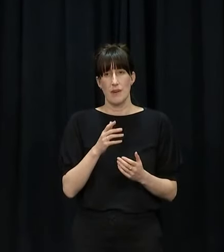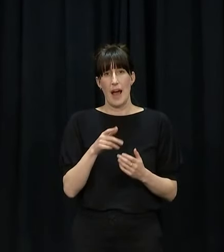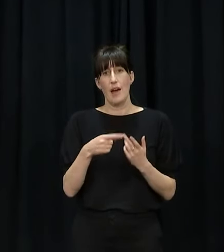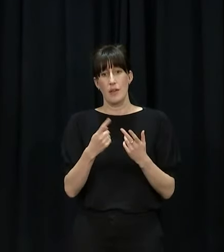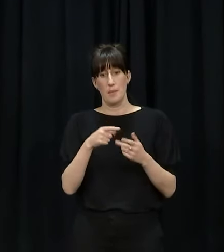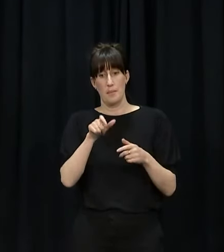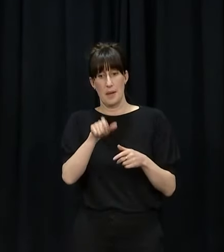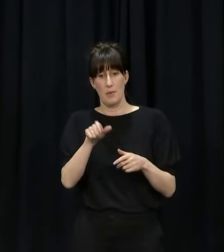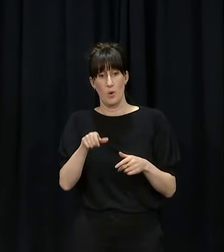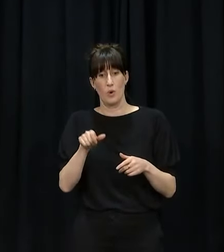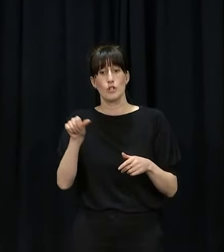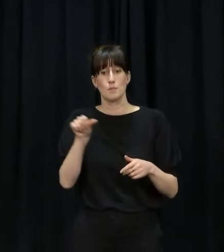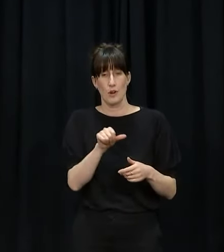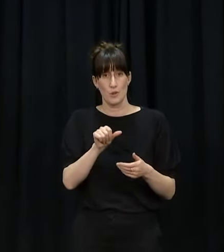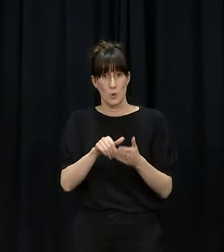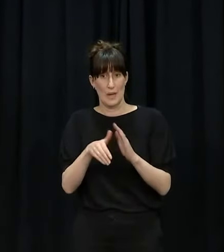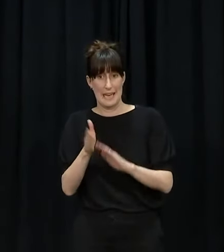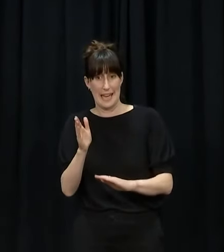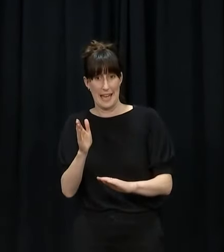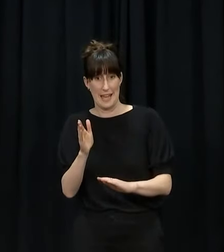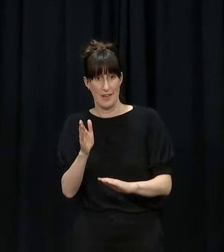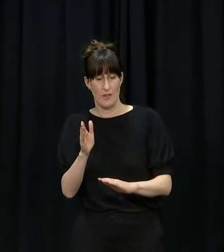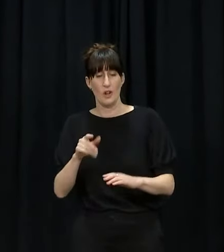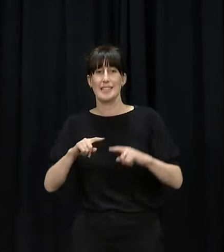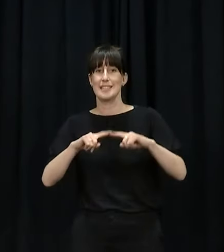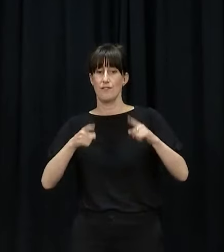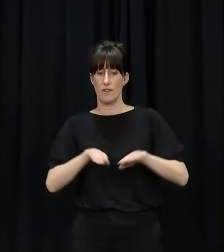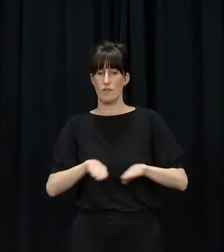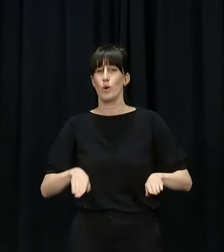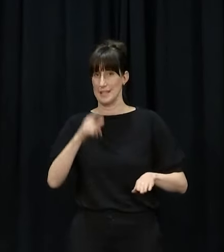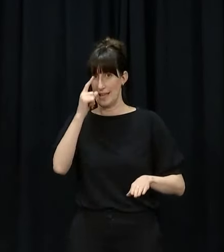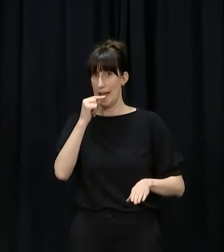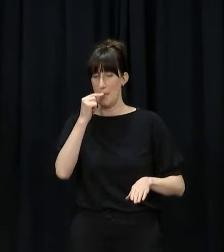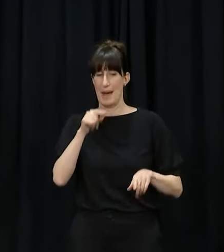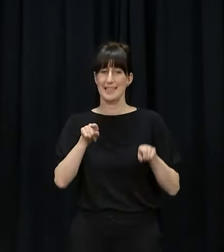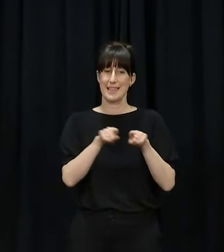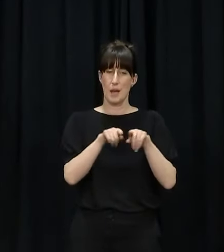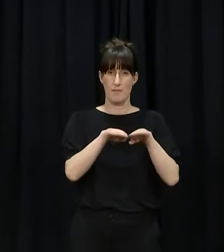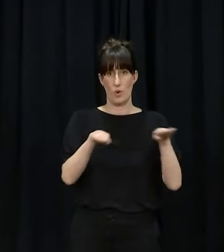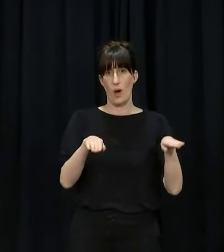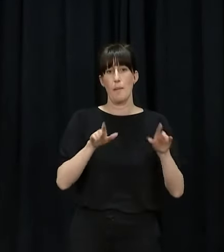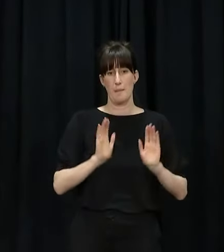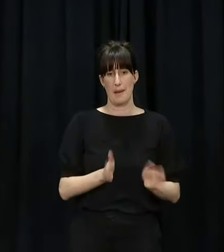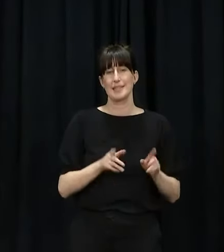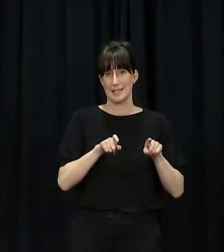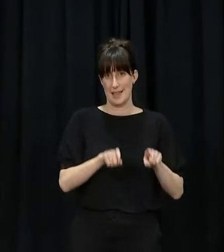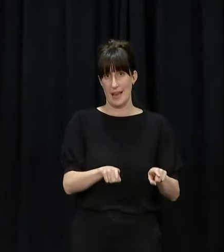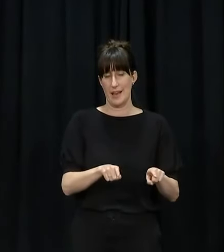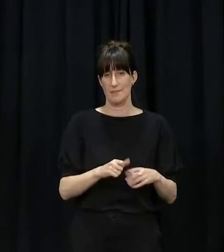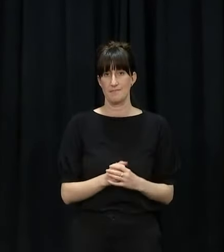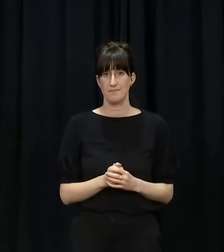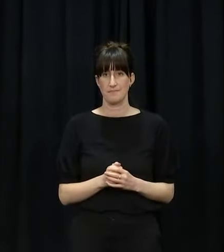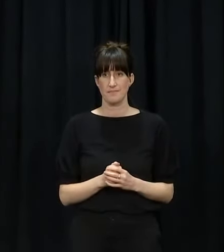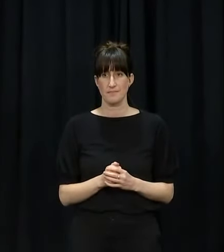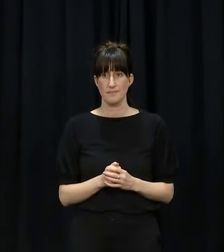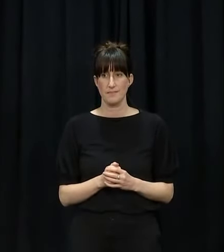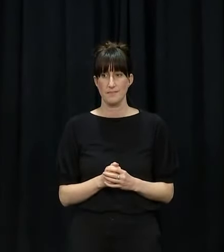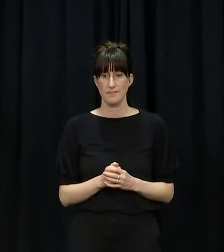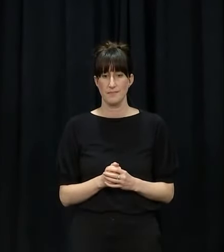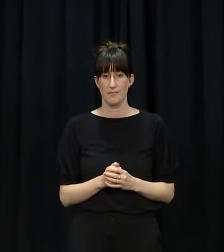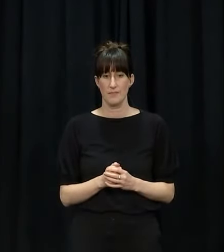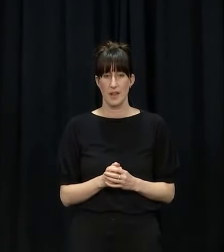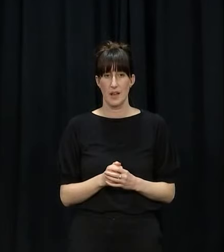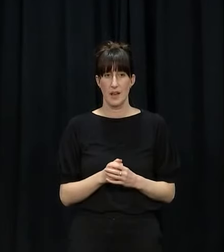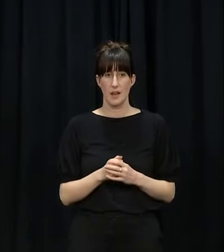floors who are scheduled to leave today will be able to do so. The overall assessment is that for further transmission, based on what we know so